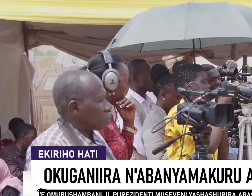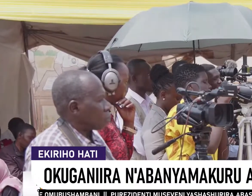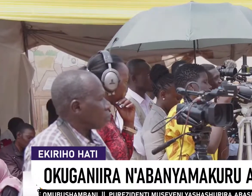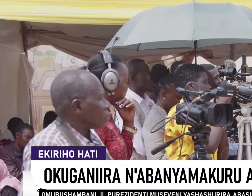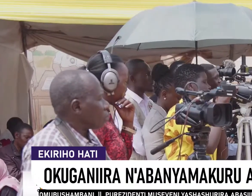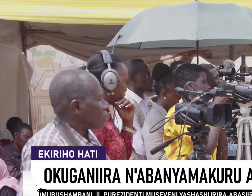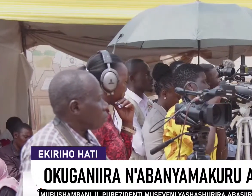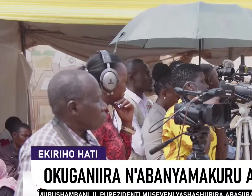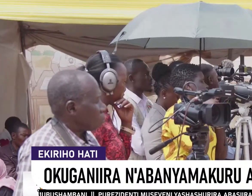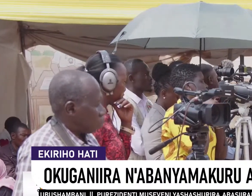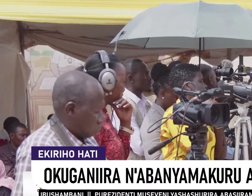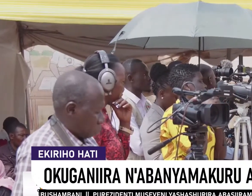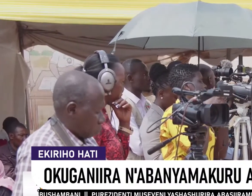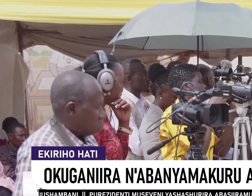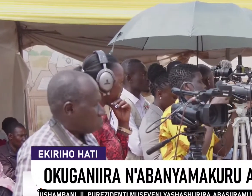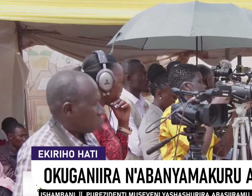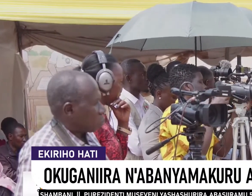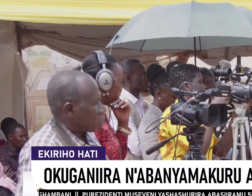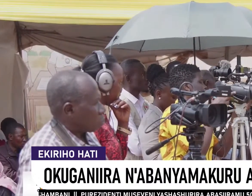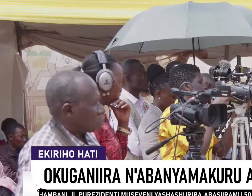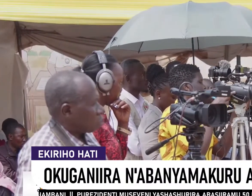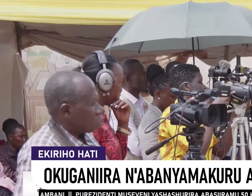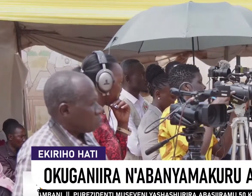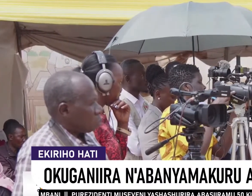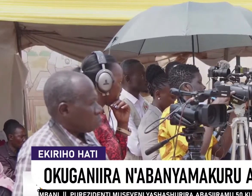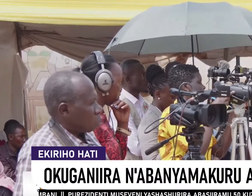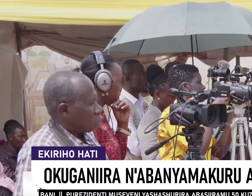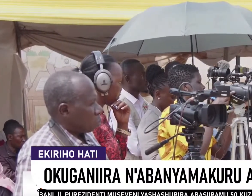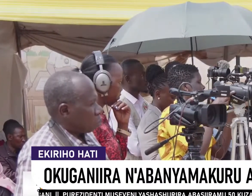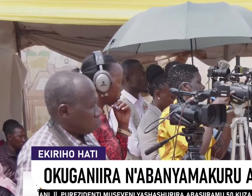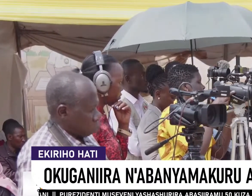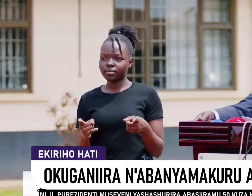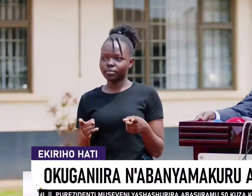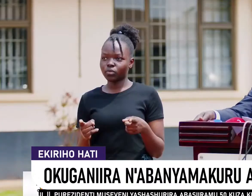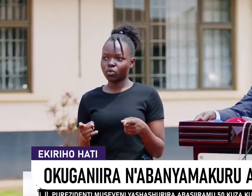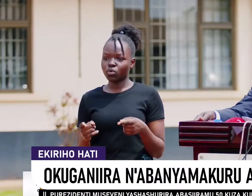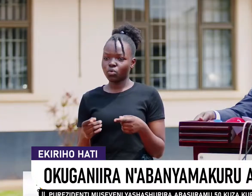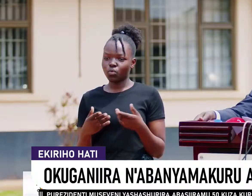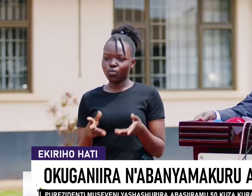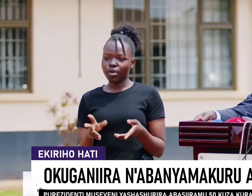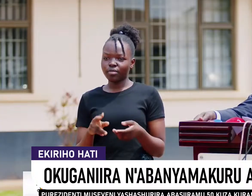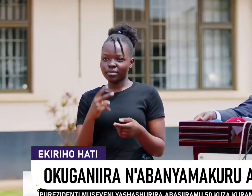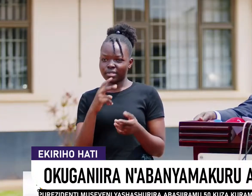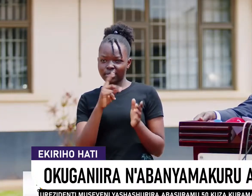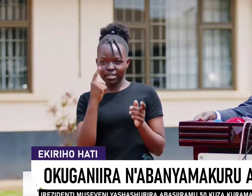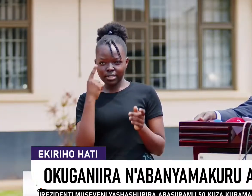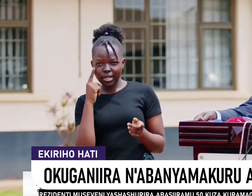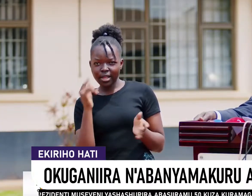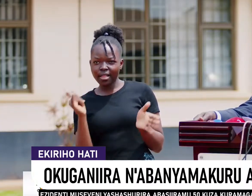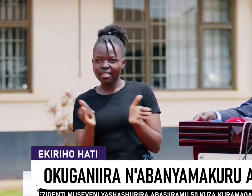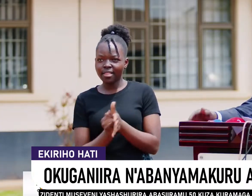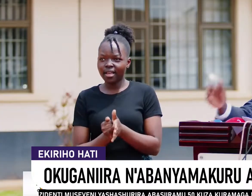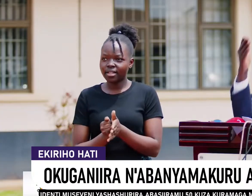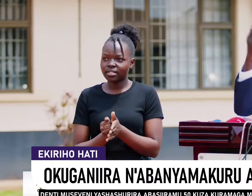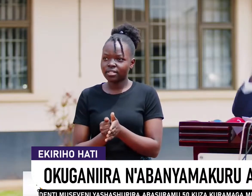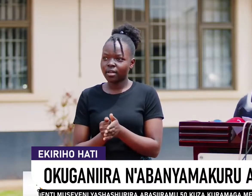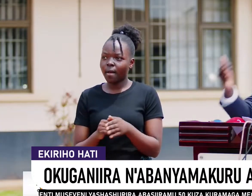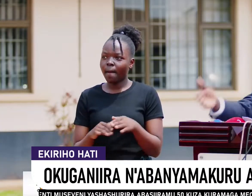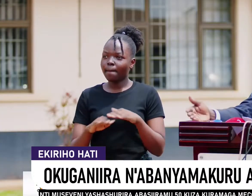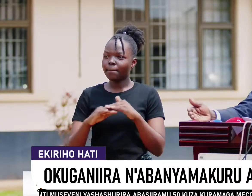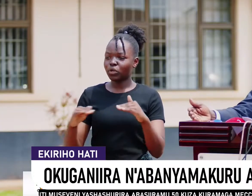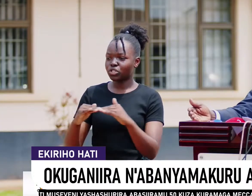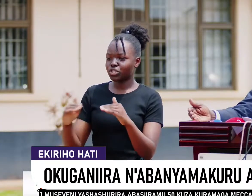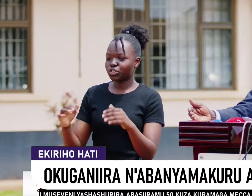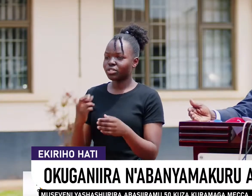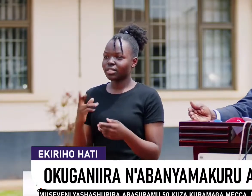12 omwezi gwe gumu. Naye kati tukizudde nti ebifo bingi nnyo era tulina